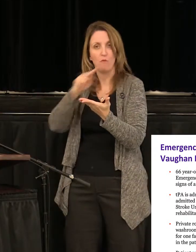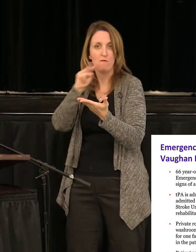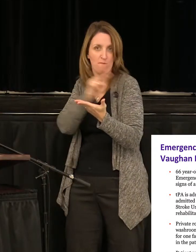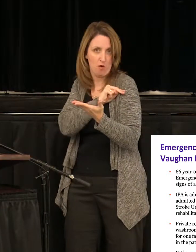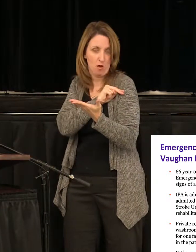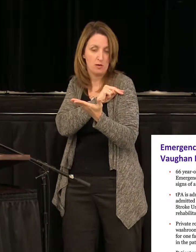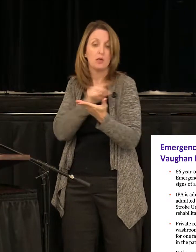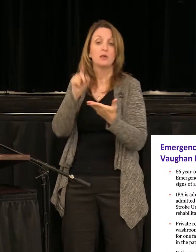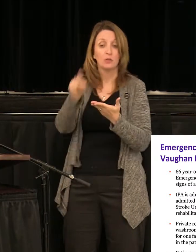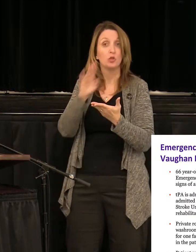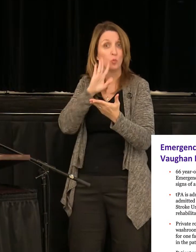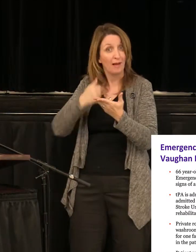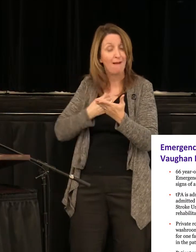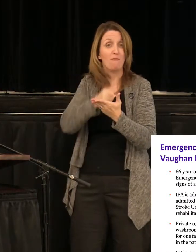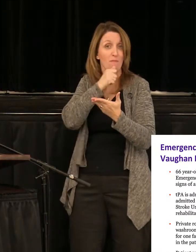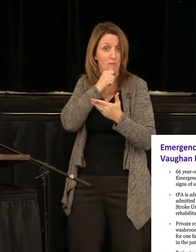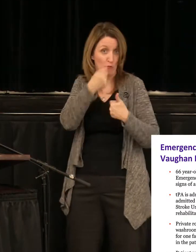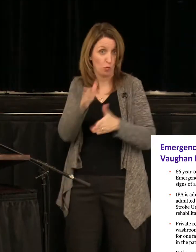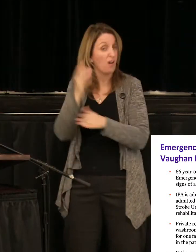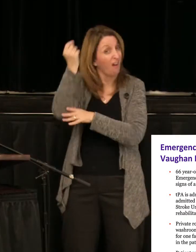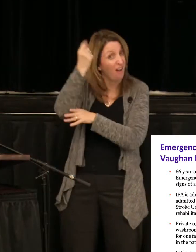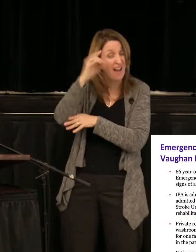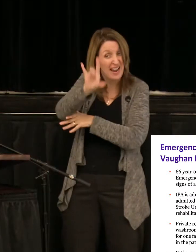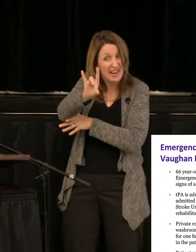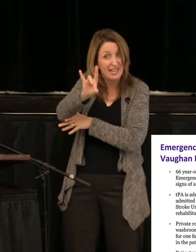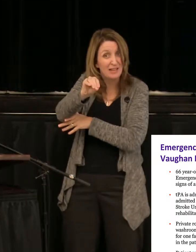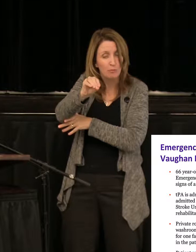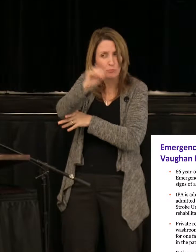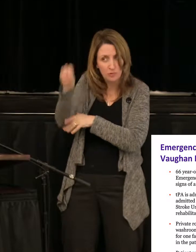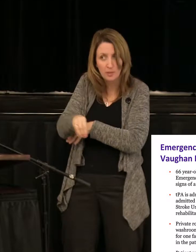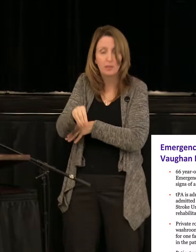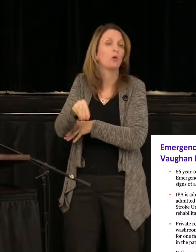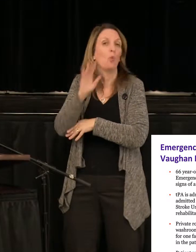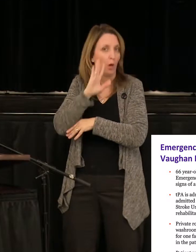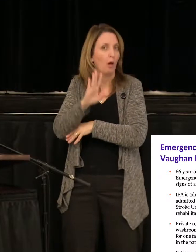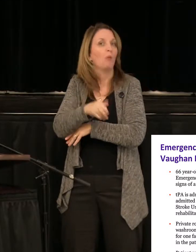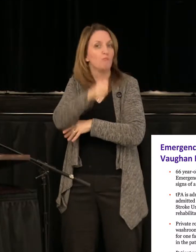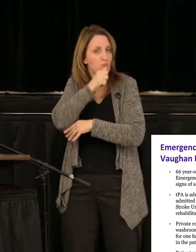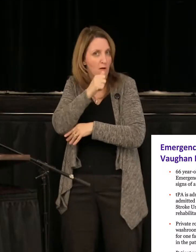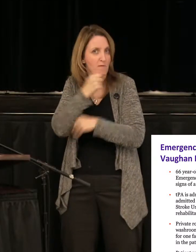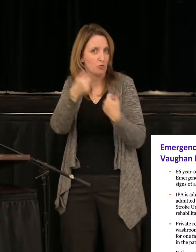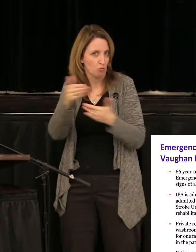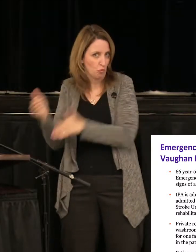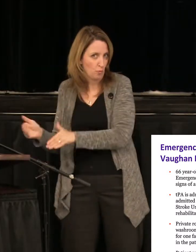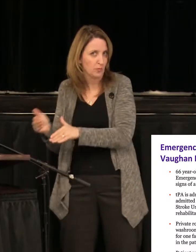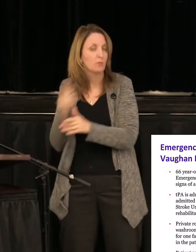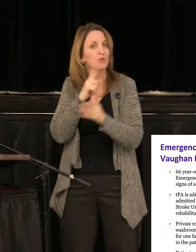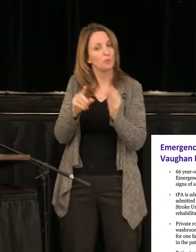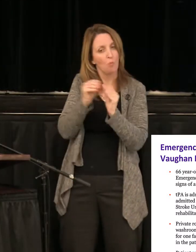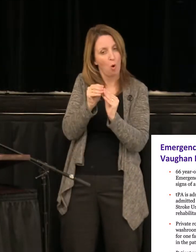course, she's going to be admitted to a private room because 80% of the rooms will be private. Single patient rooms, which enhance patient care in terms